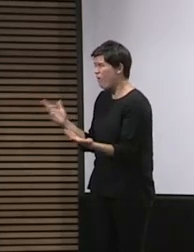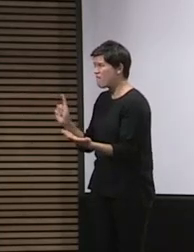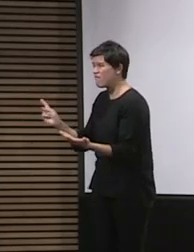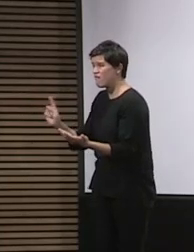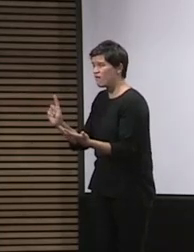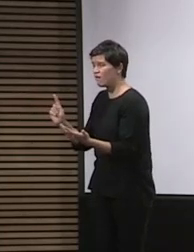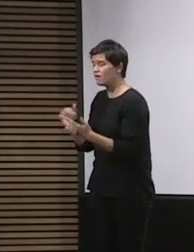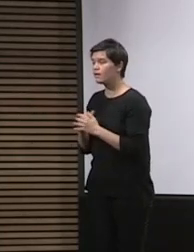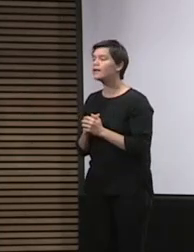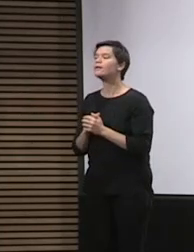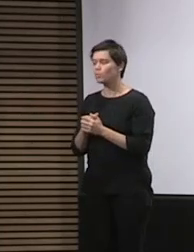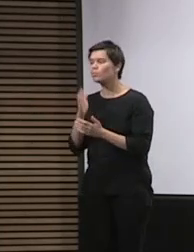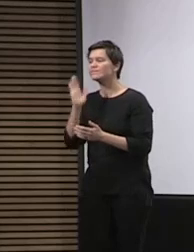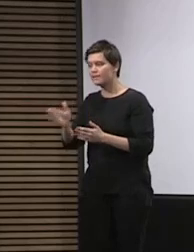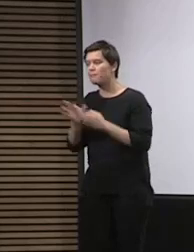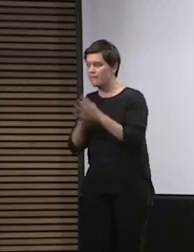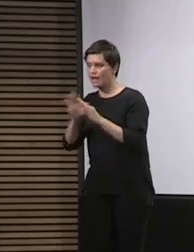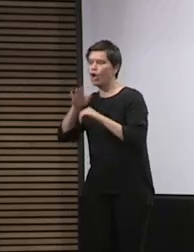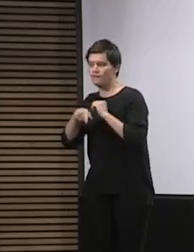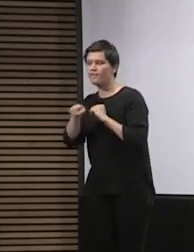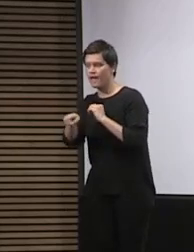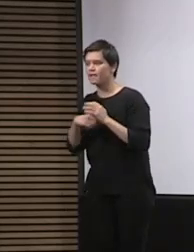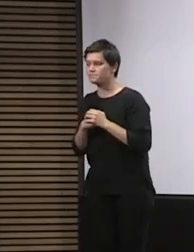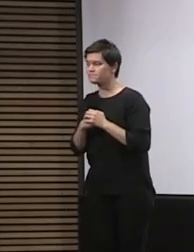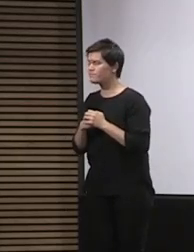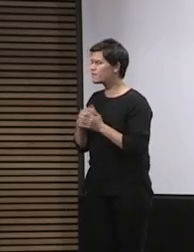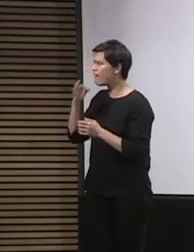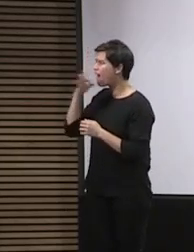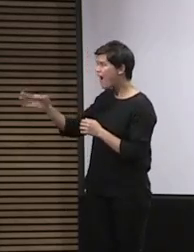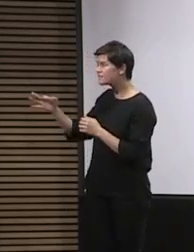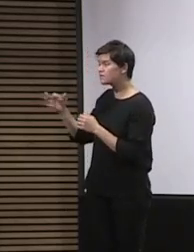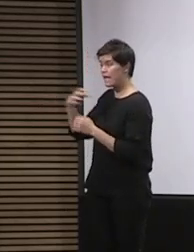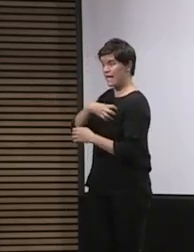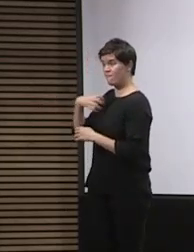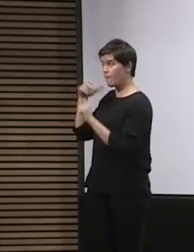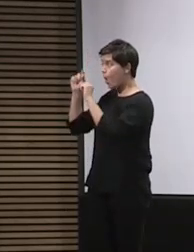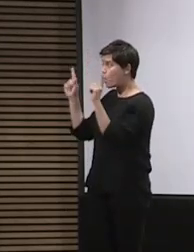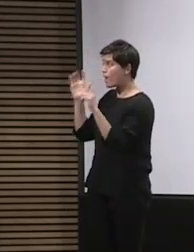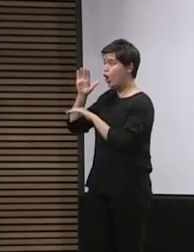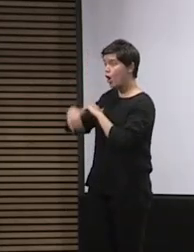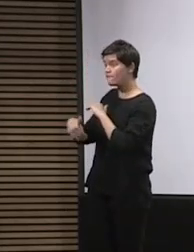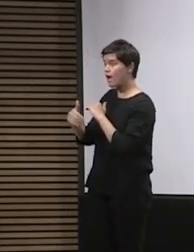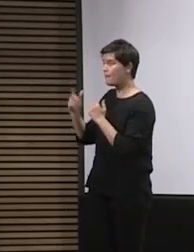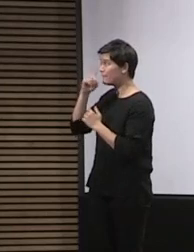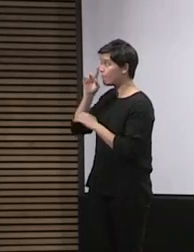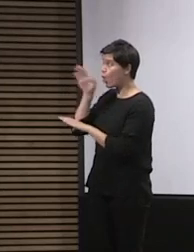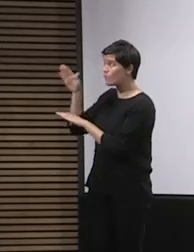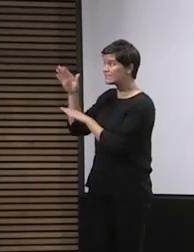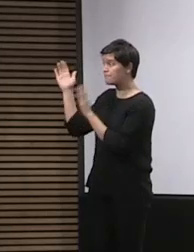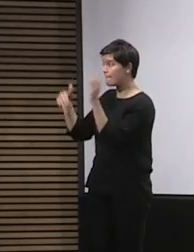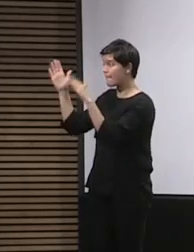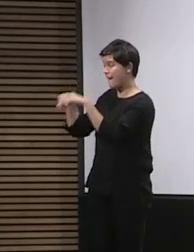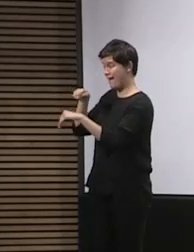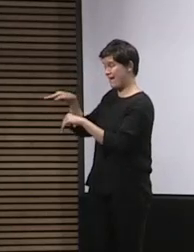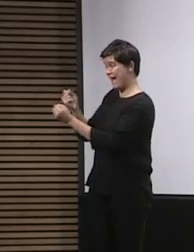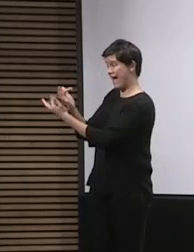plan. Is the ministry aware of how many people are still coming back from overseas, and are they being tested? I